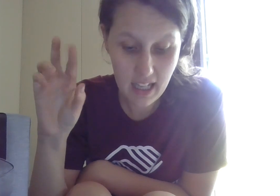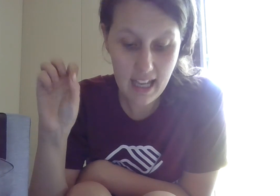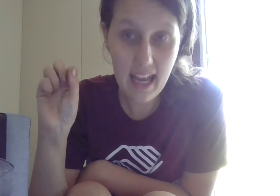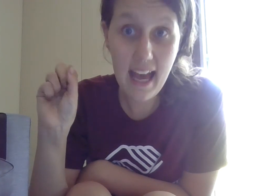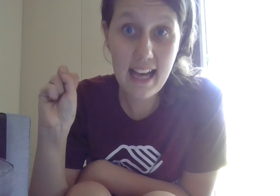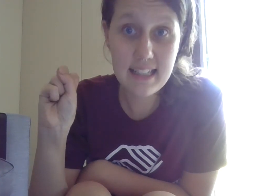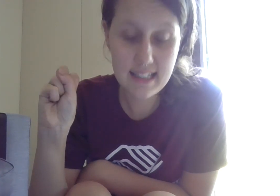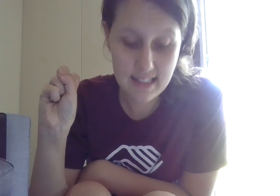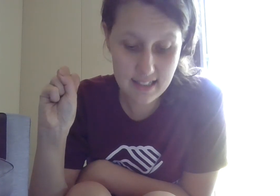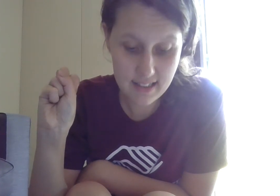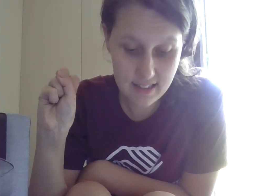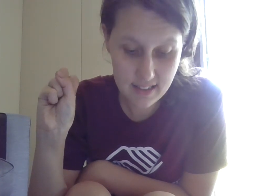S,